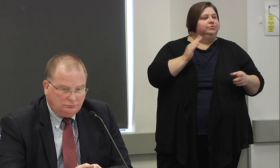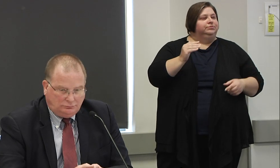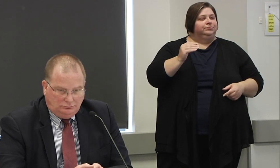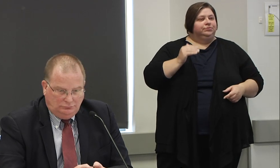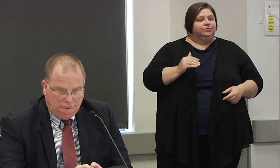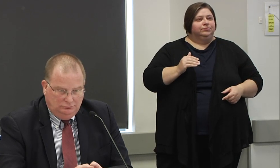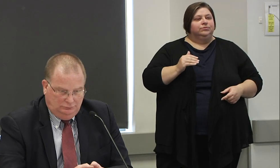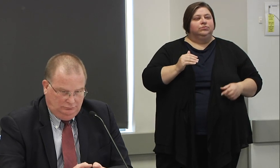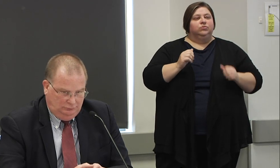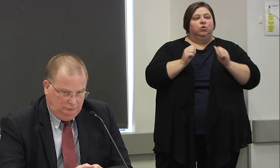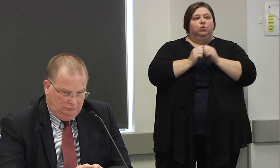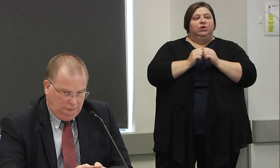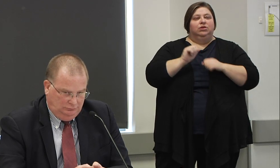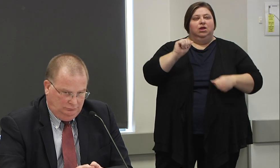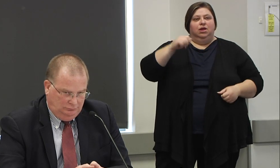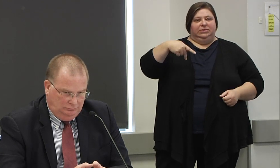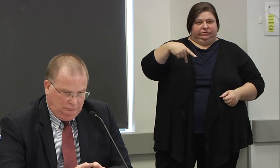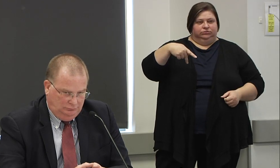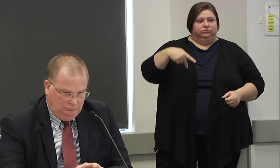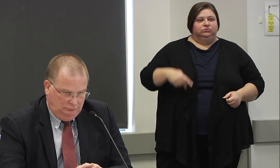ahead, Andrew.